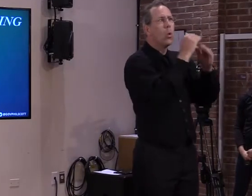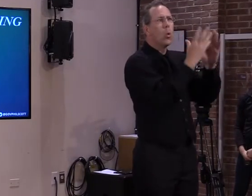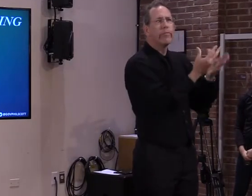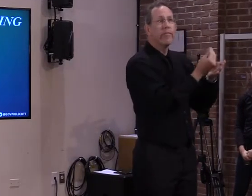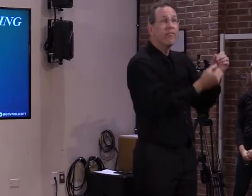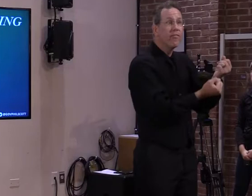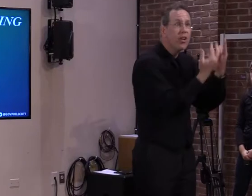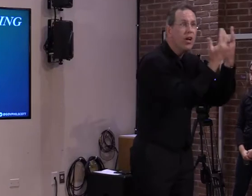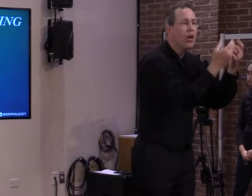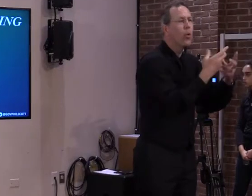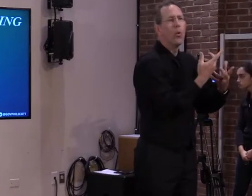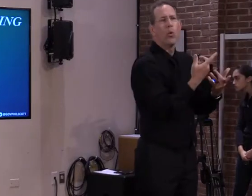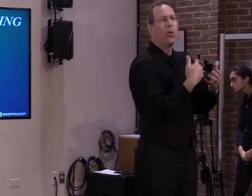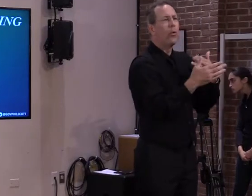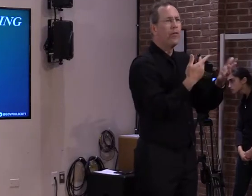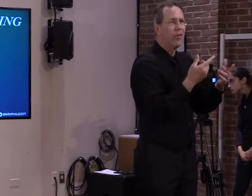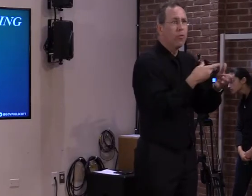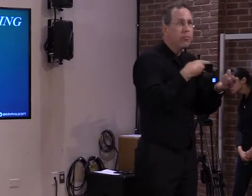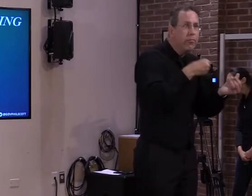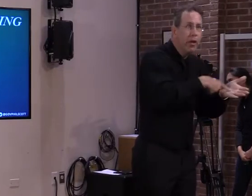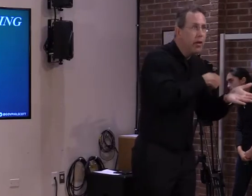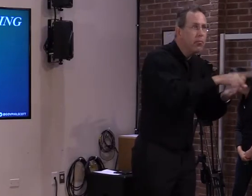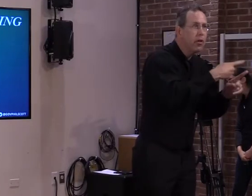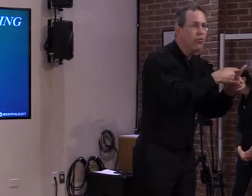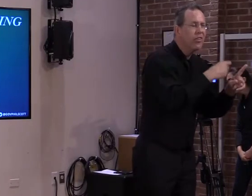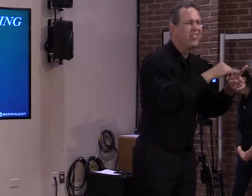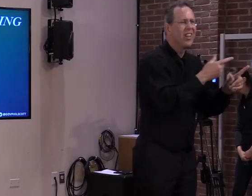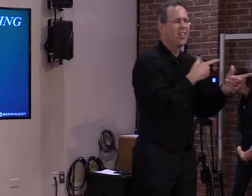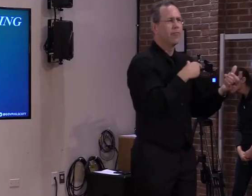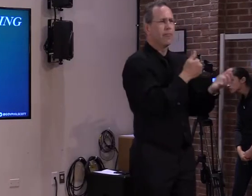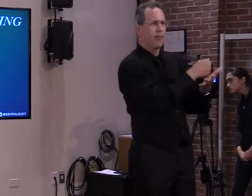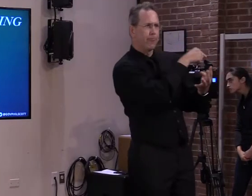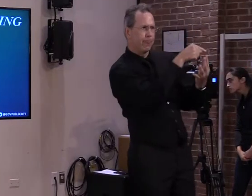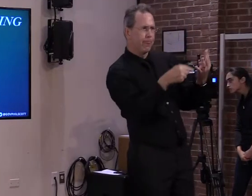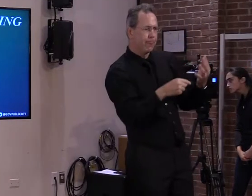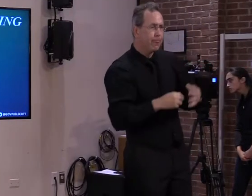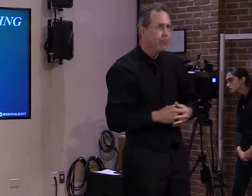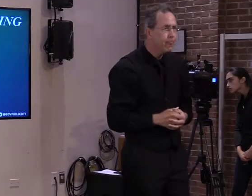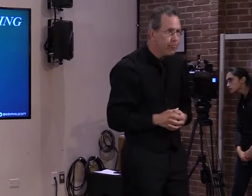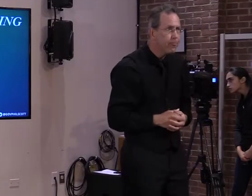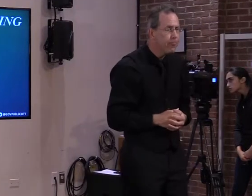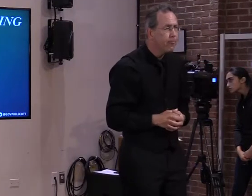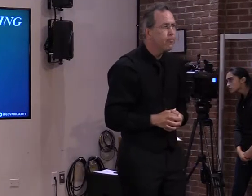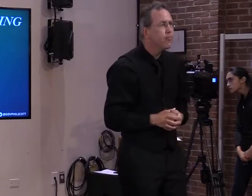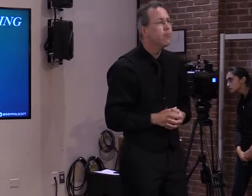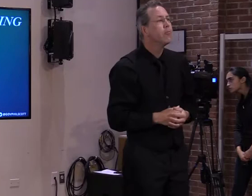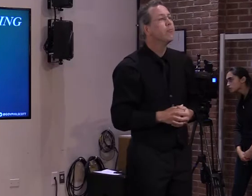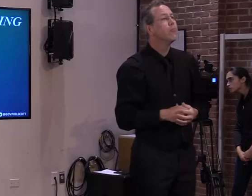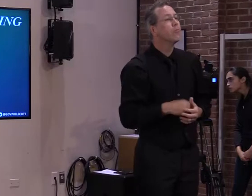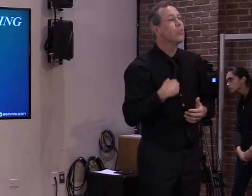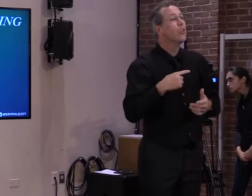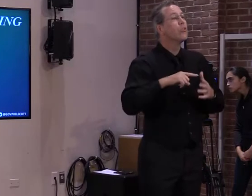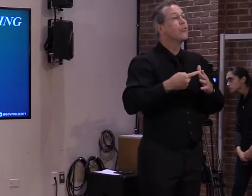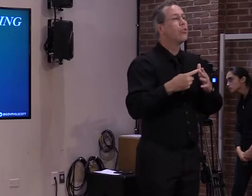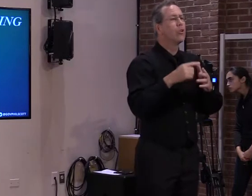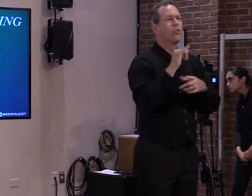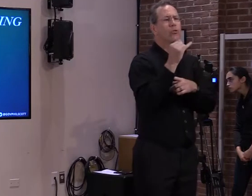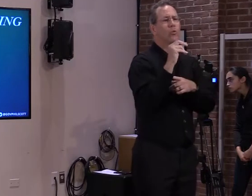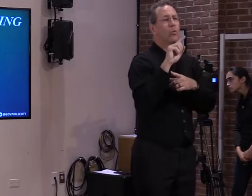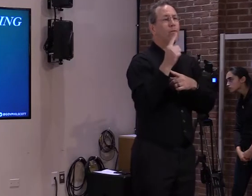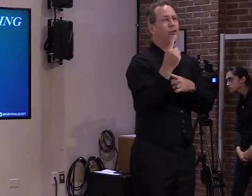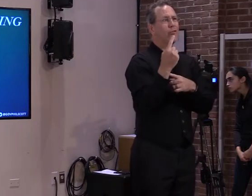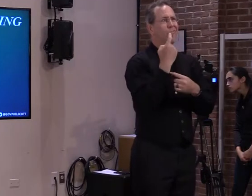applicants on June 1st. The households participating in the program prior to that date are subject to the new rules beginning